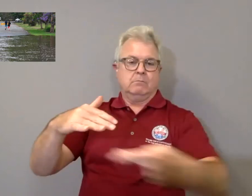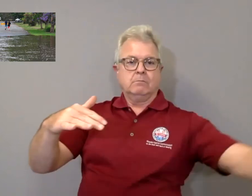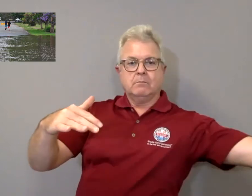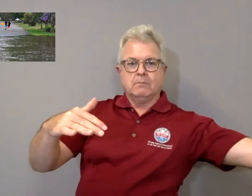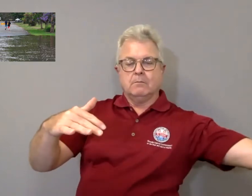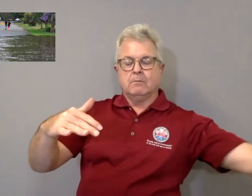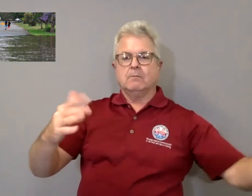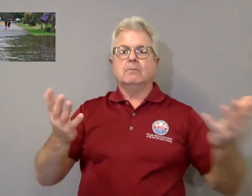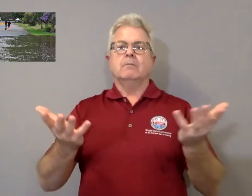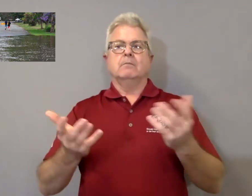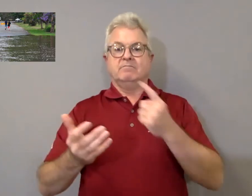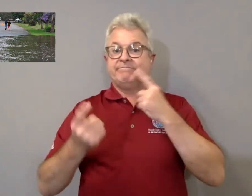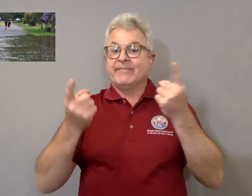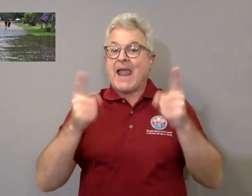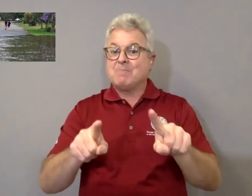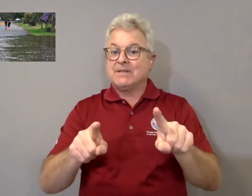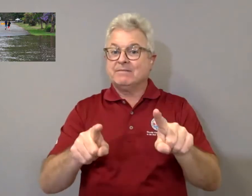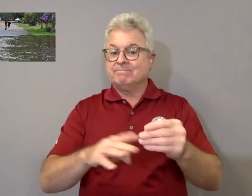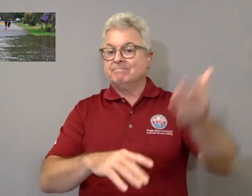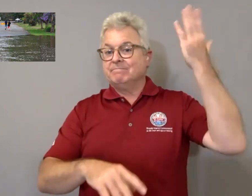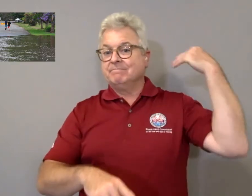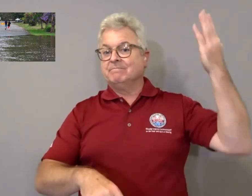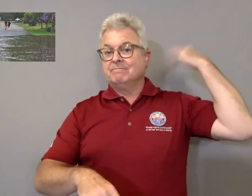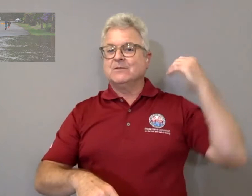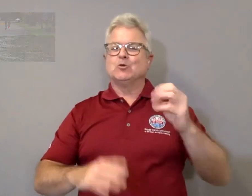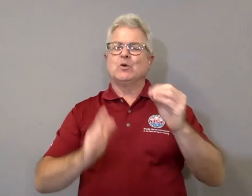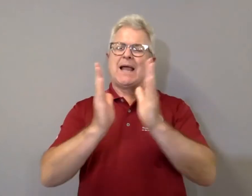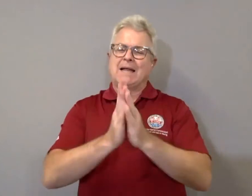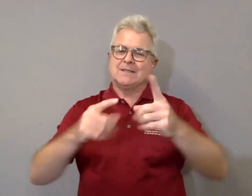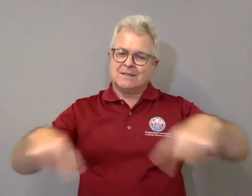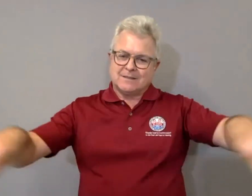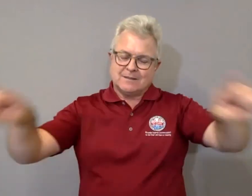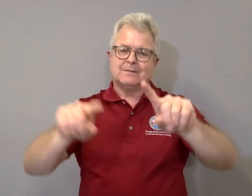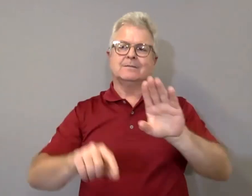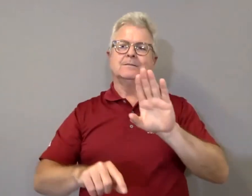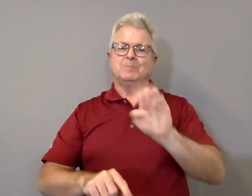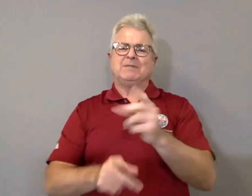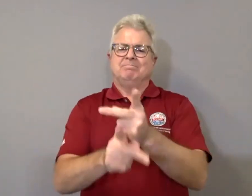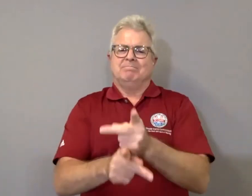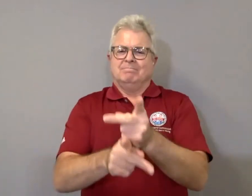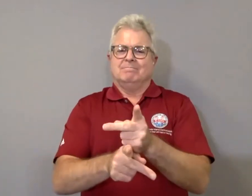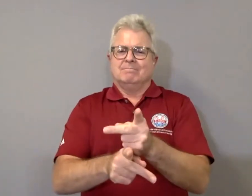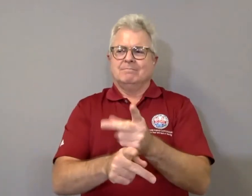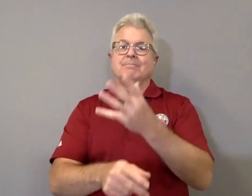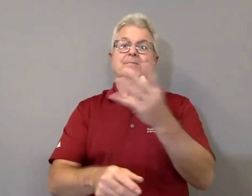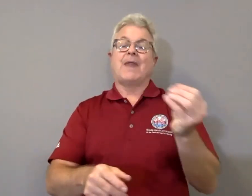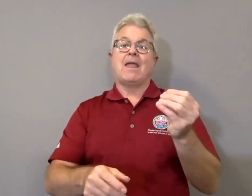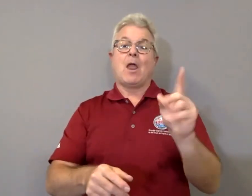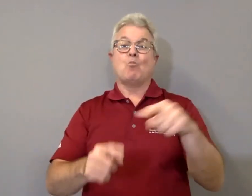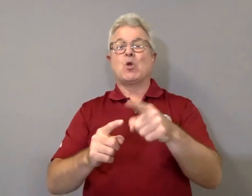can pull people under the water. And it does happen, it has happened in the past. So we ask you to please be